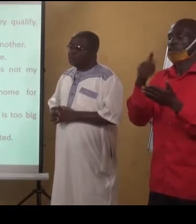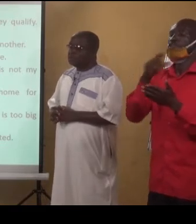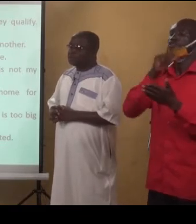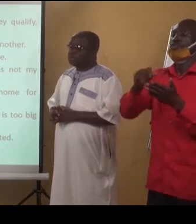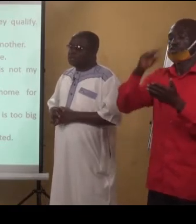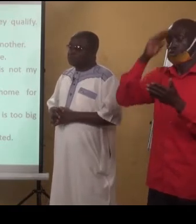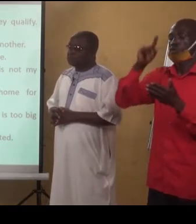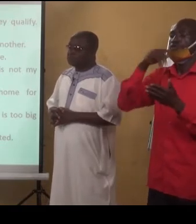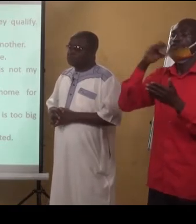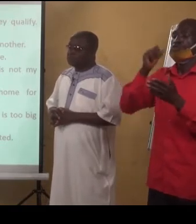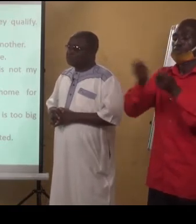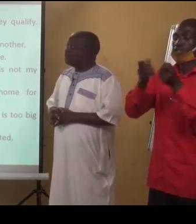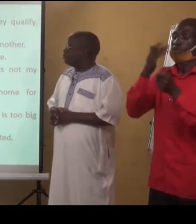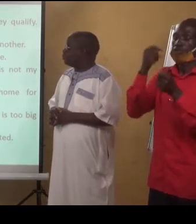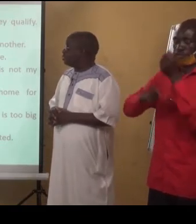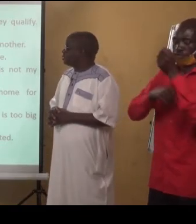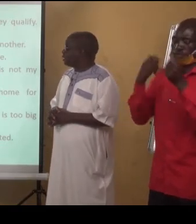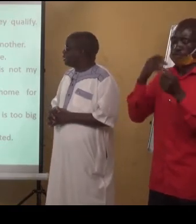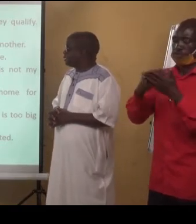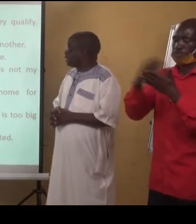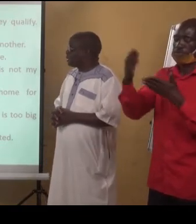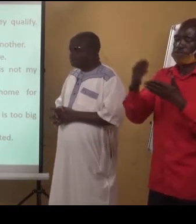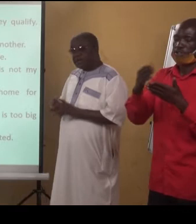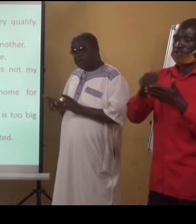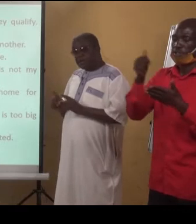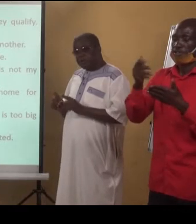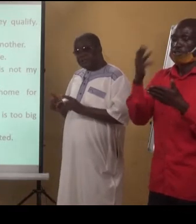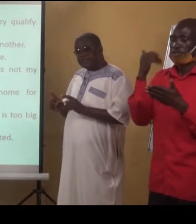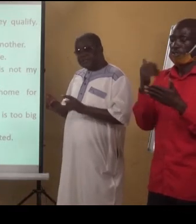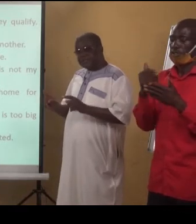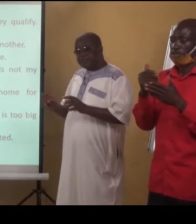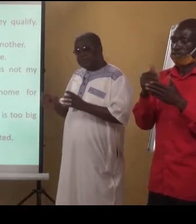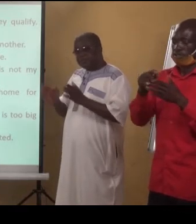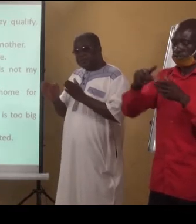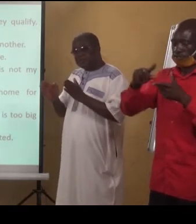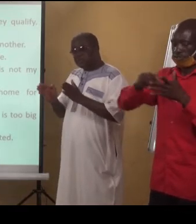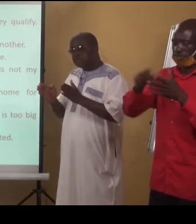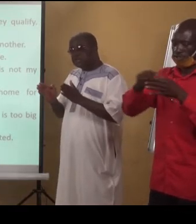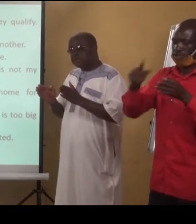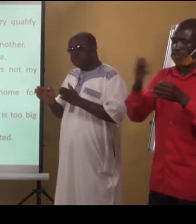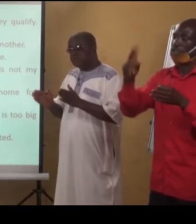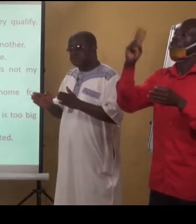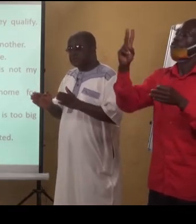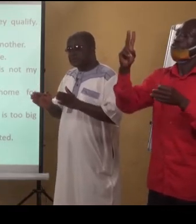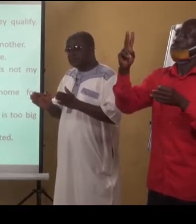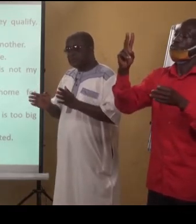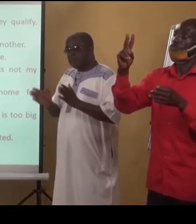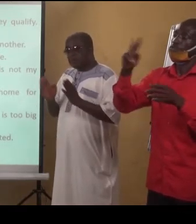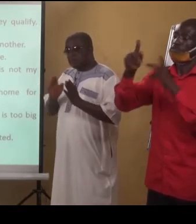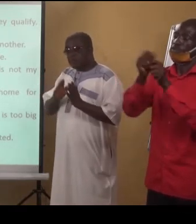man whose car was stolen bought another. Within this sentence, there are two types of